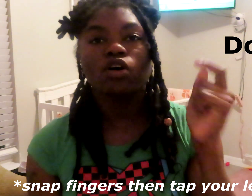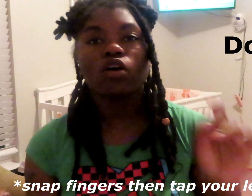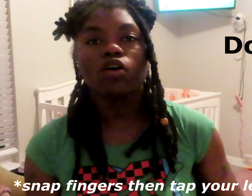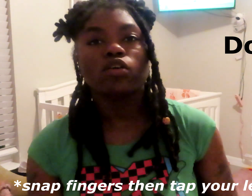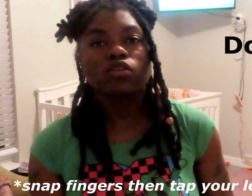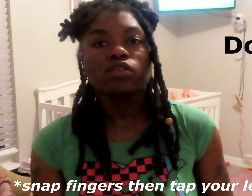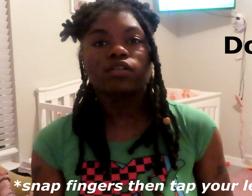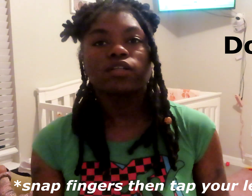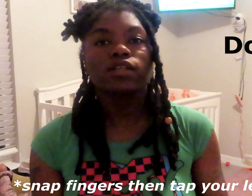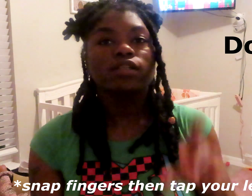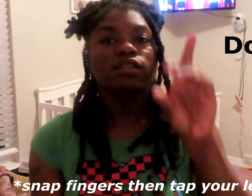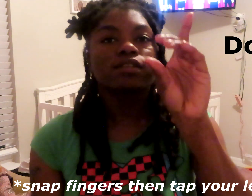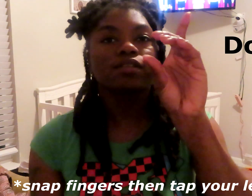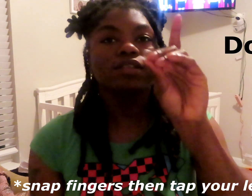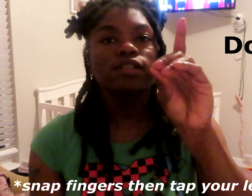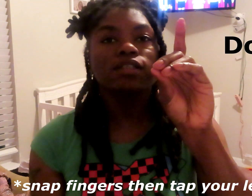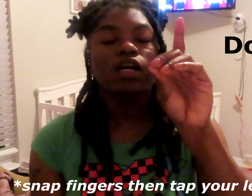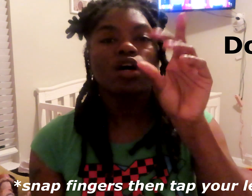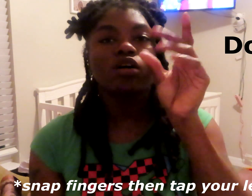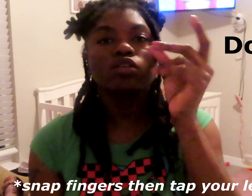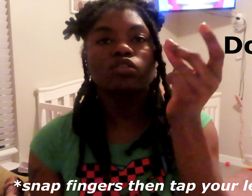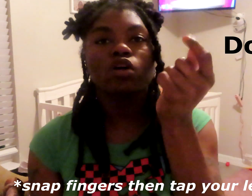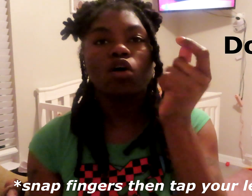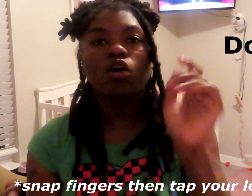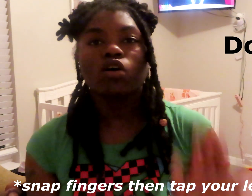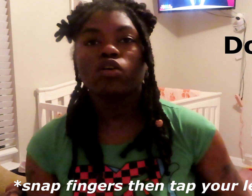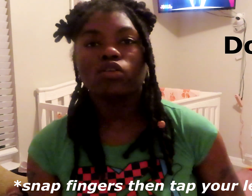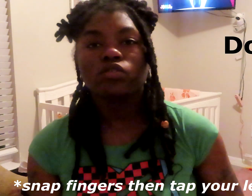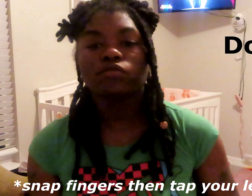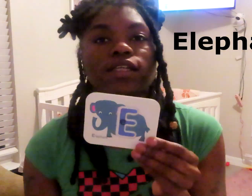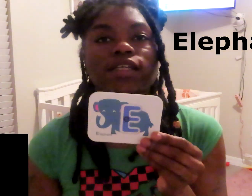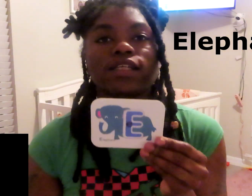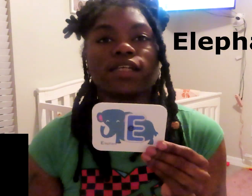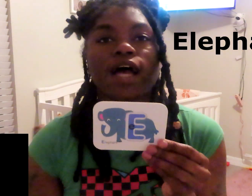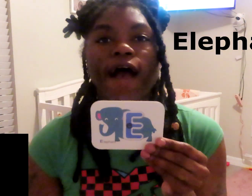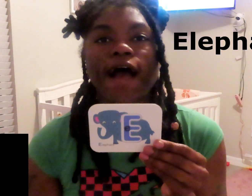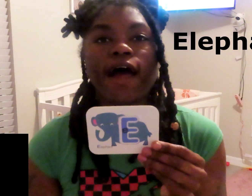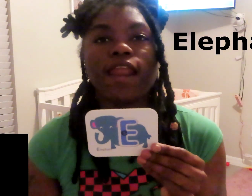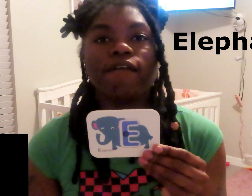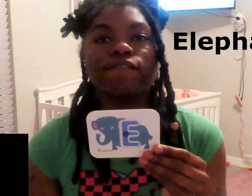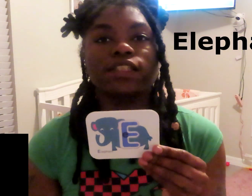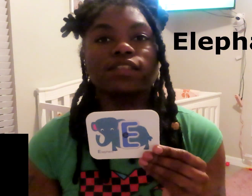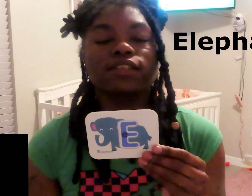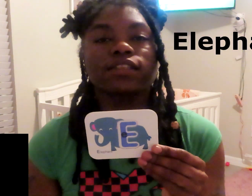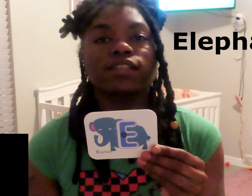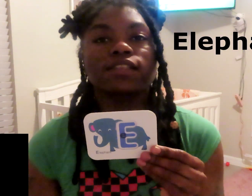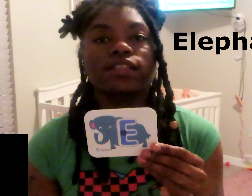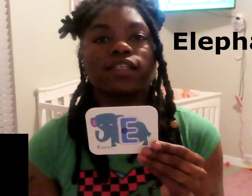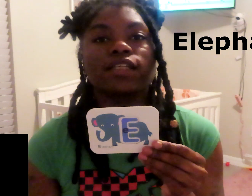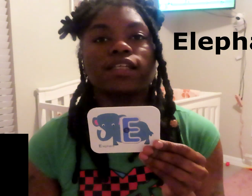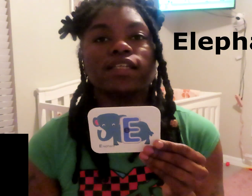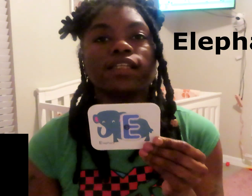Dog. D. Dog. E. Elephant.